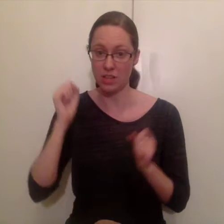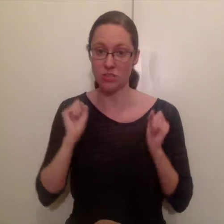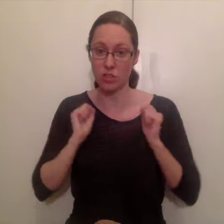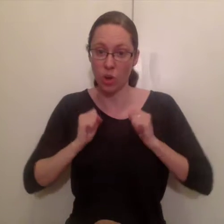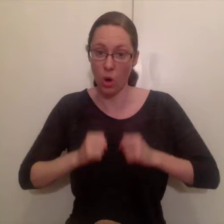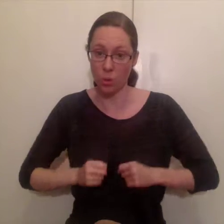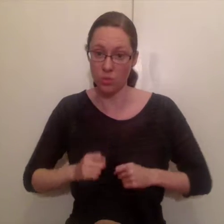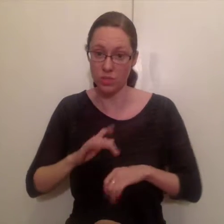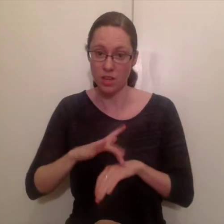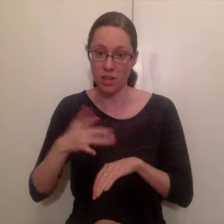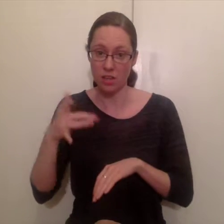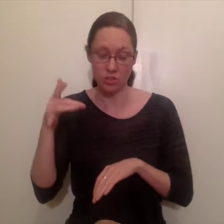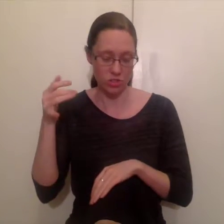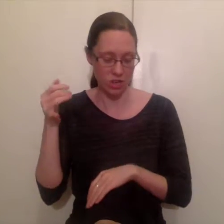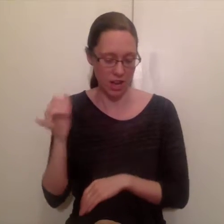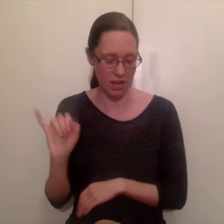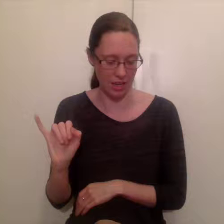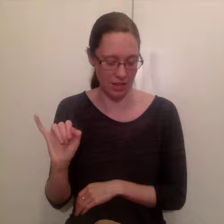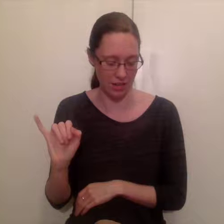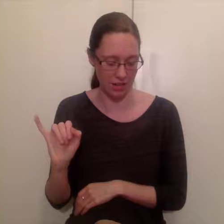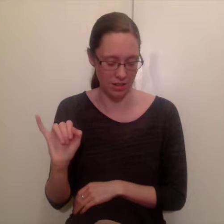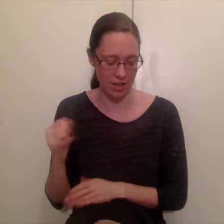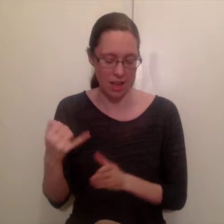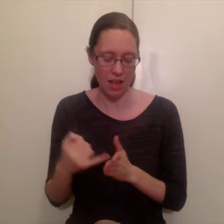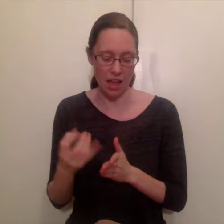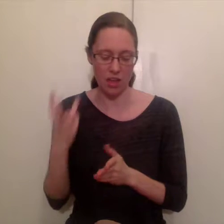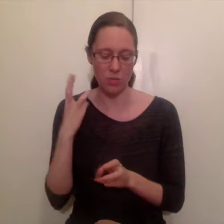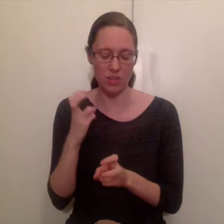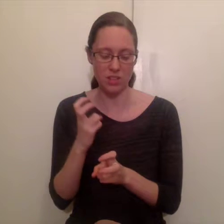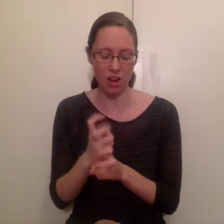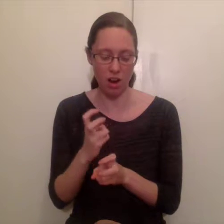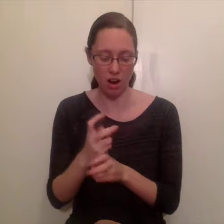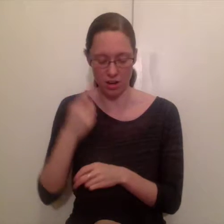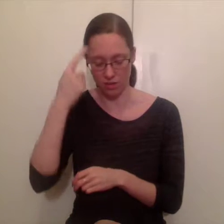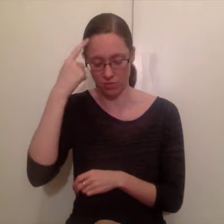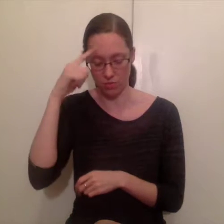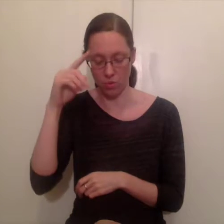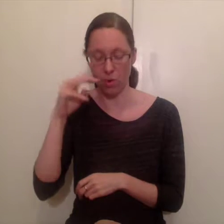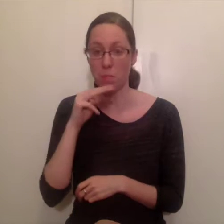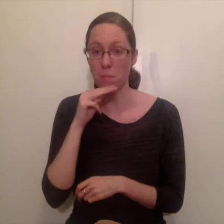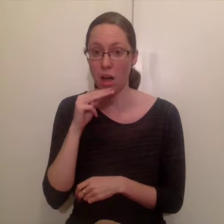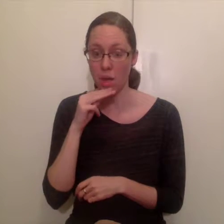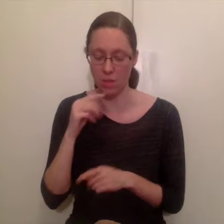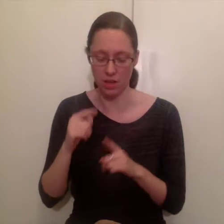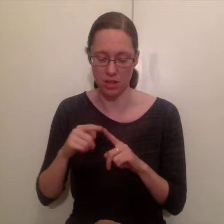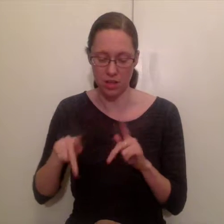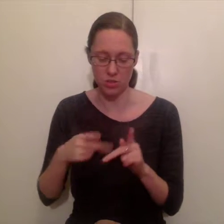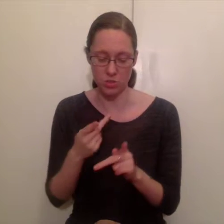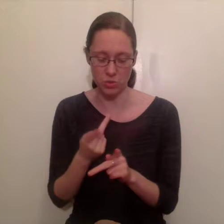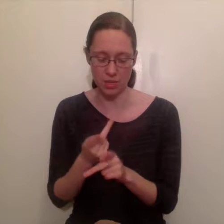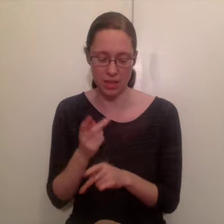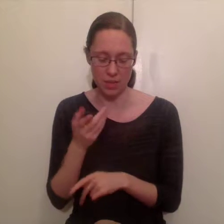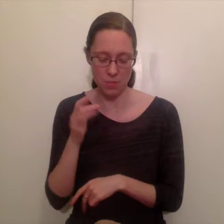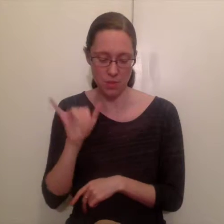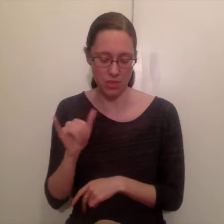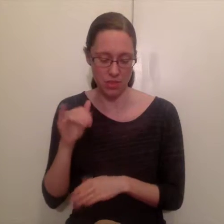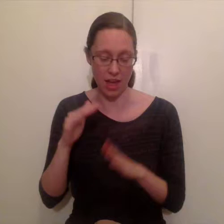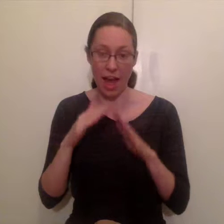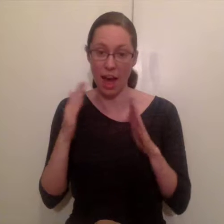pony's coat shining. It was hard for Mama to keep the